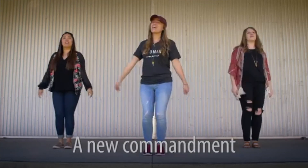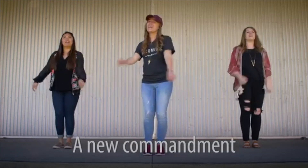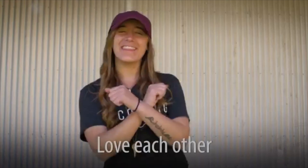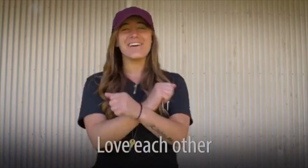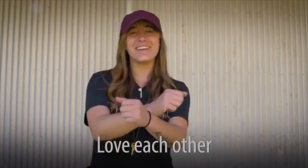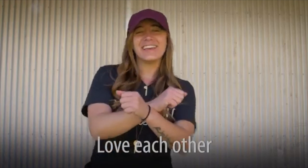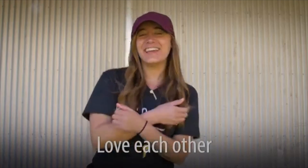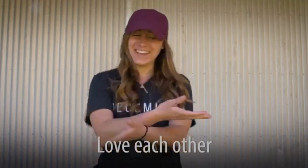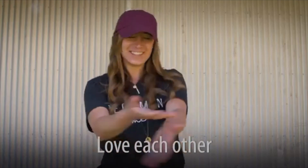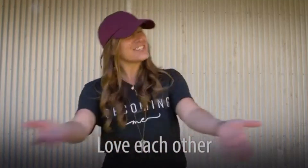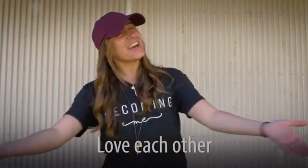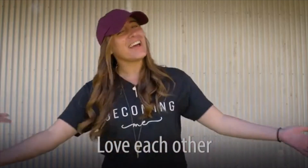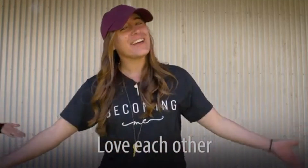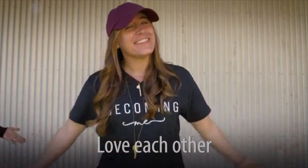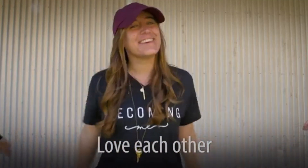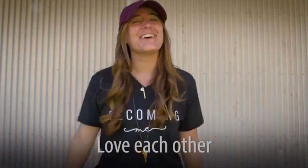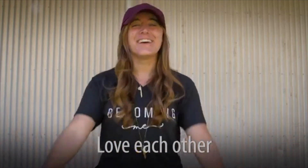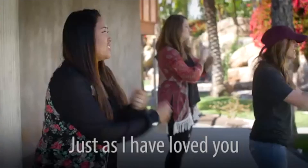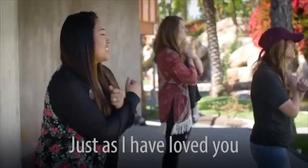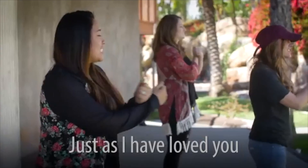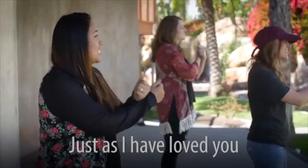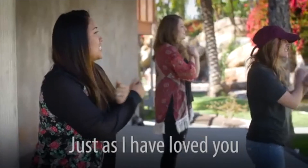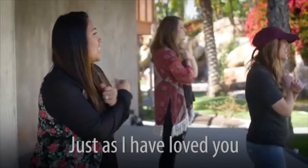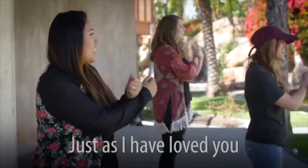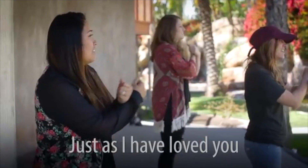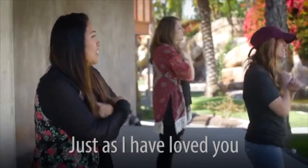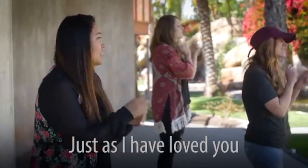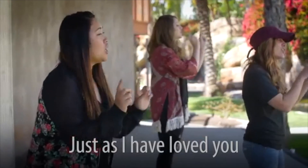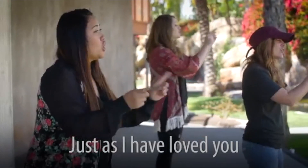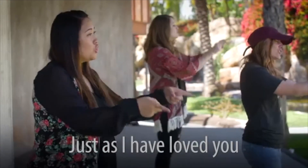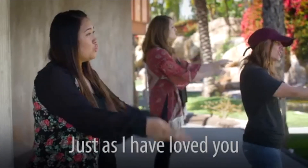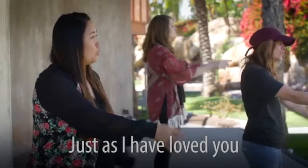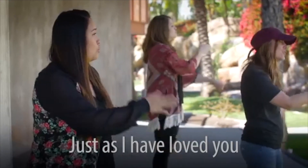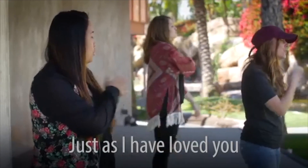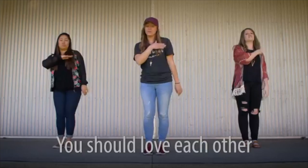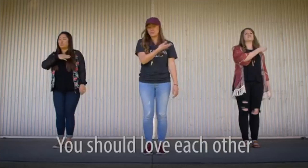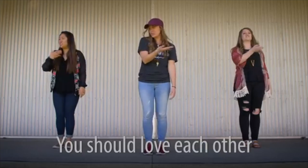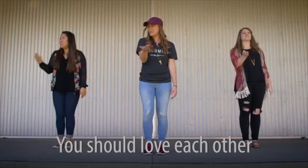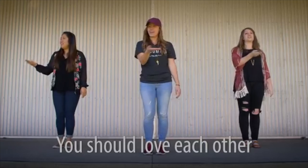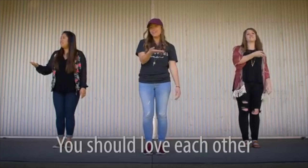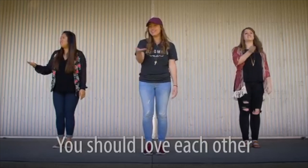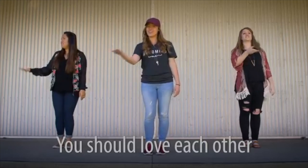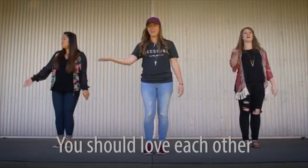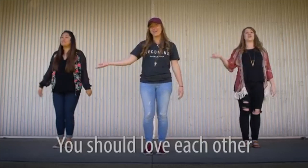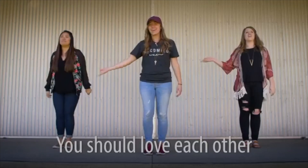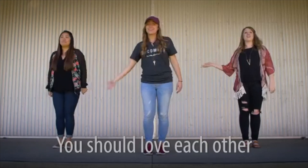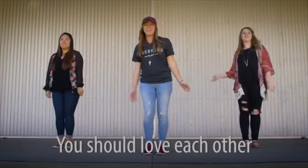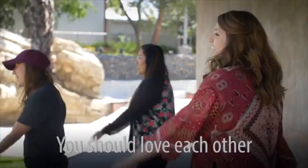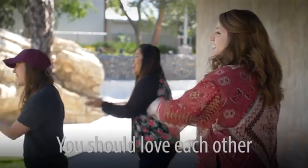commandment. Love each other just as I have loved you. You should love each other. Yeah,